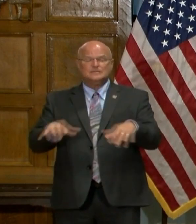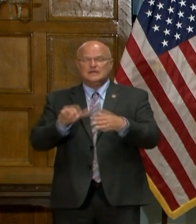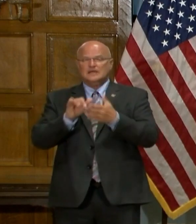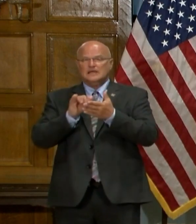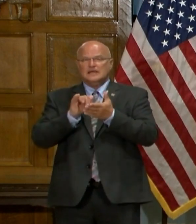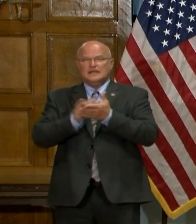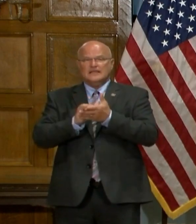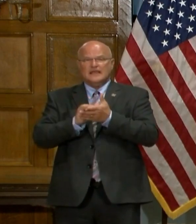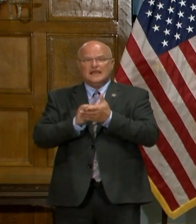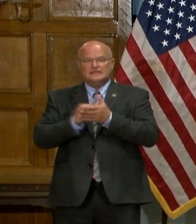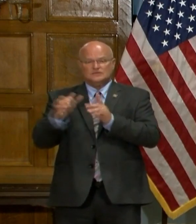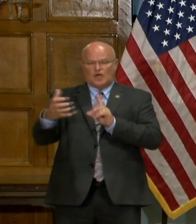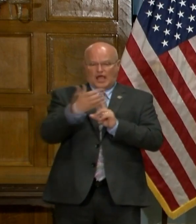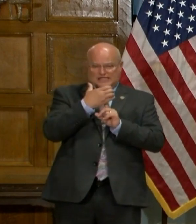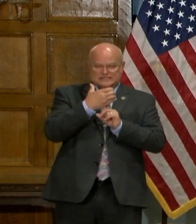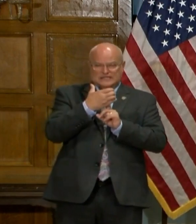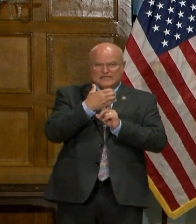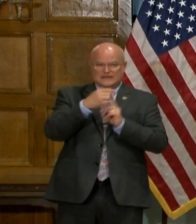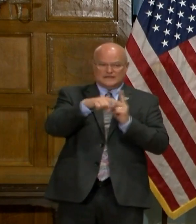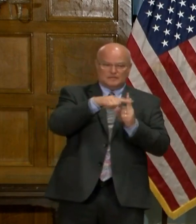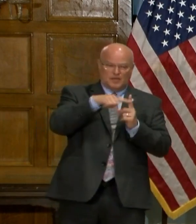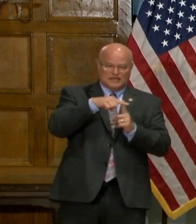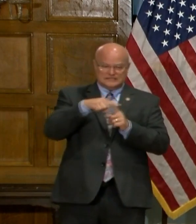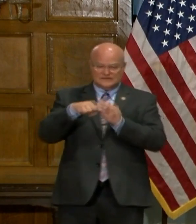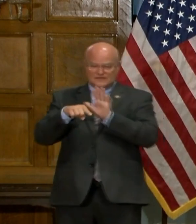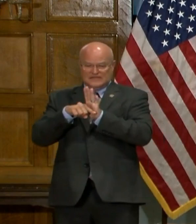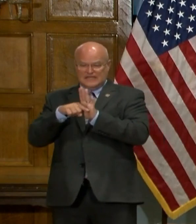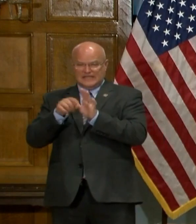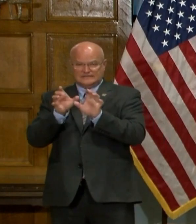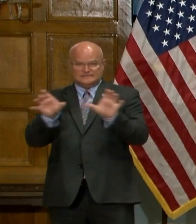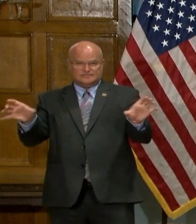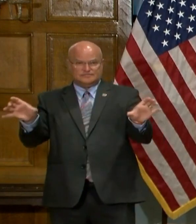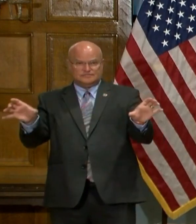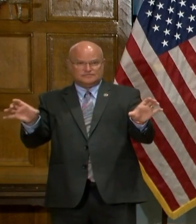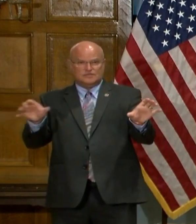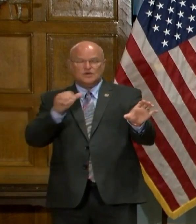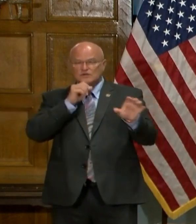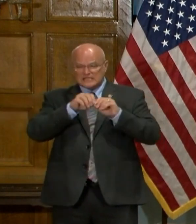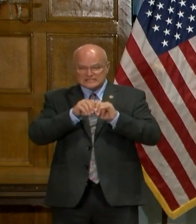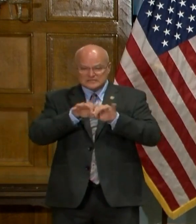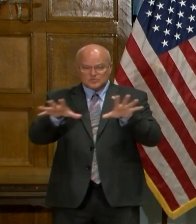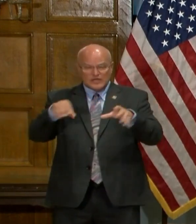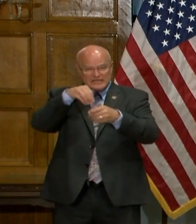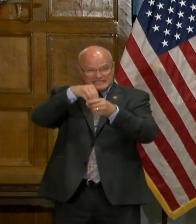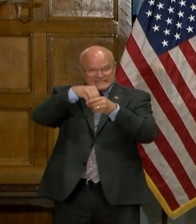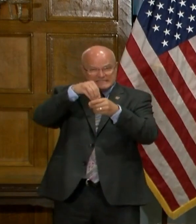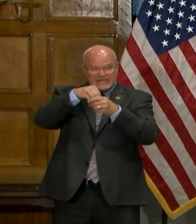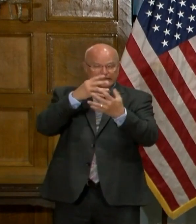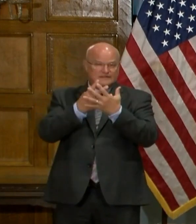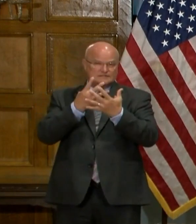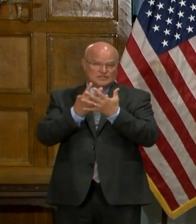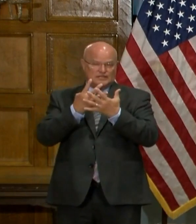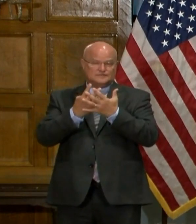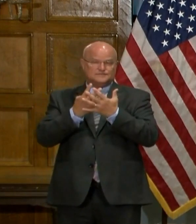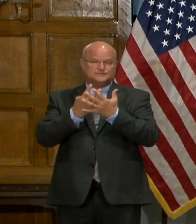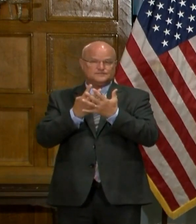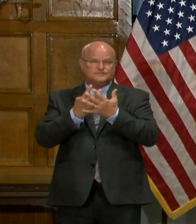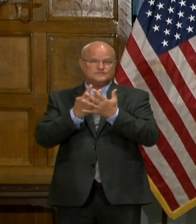that you isolate your positives from your negatives so that it's not spread within